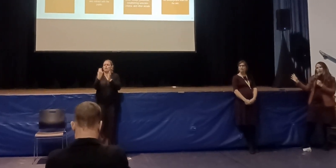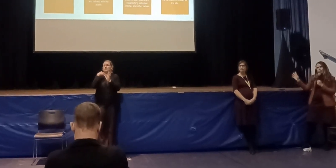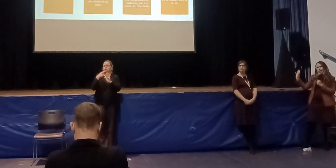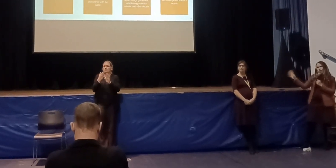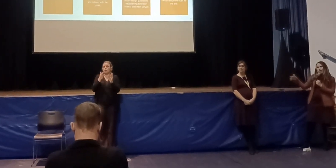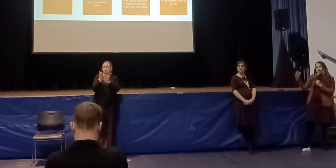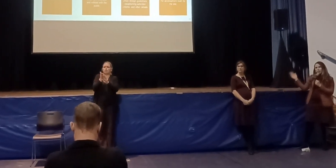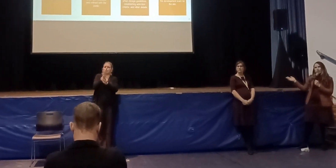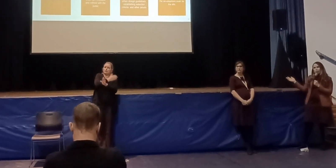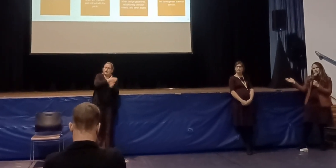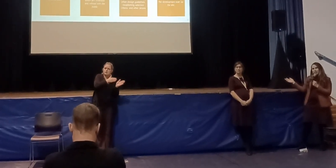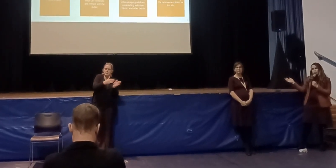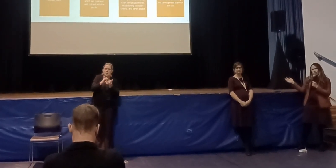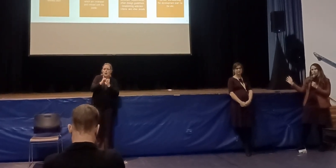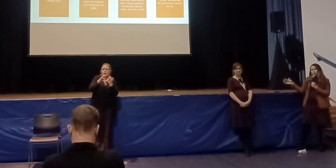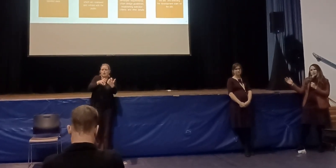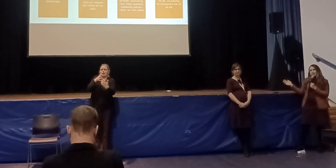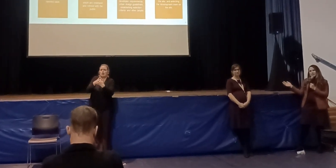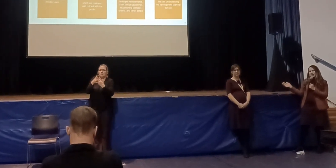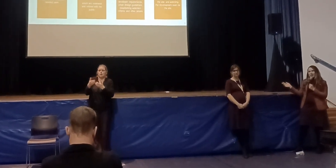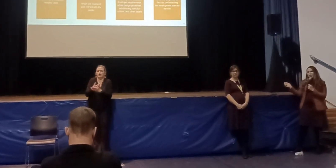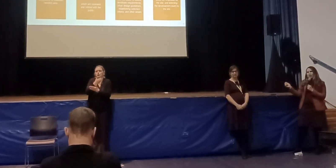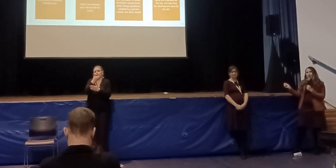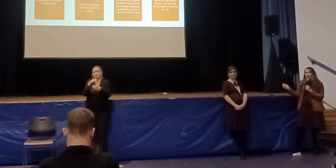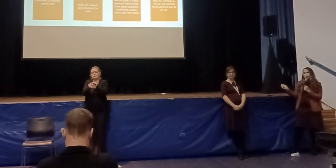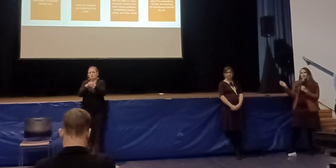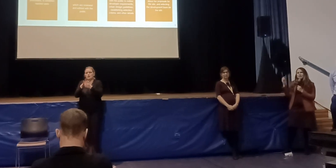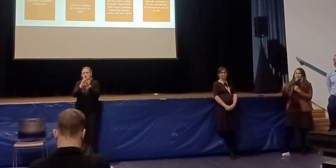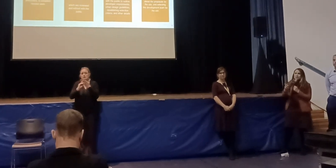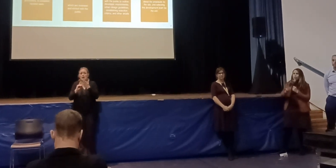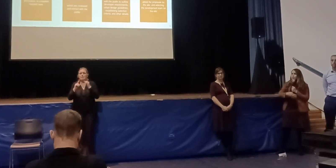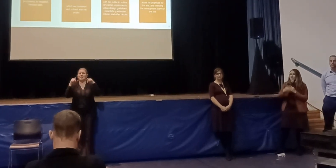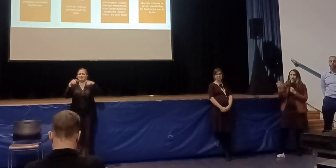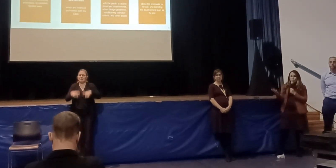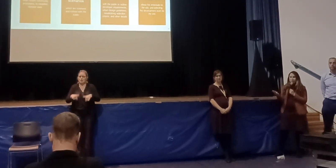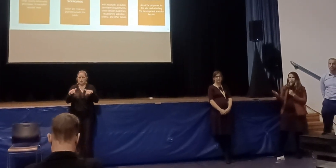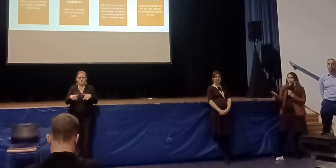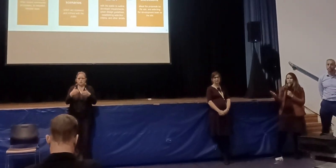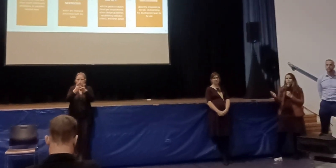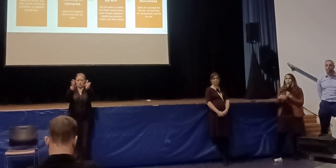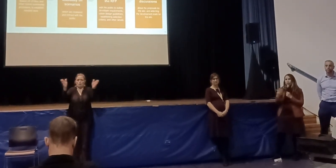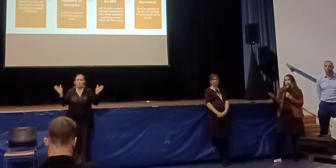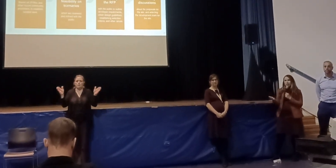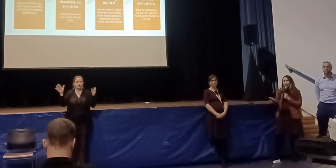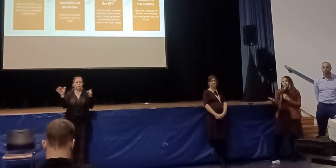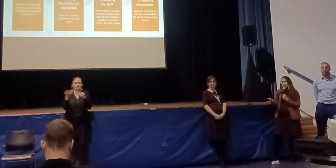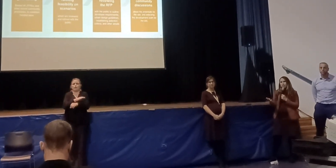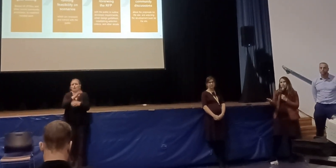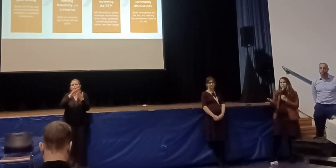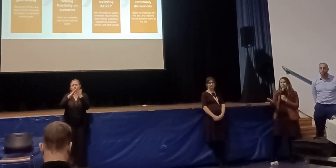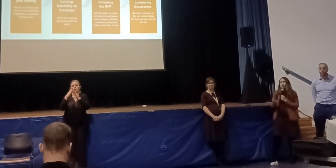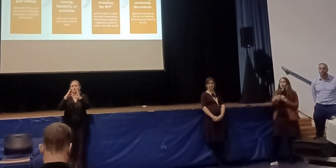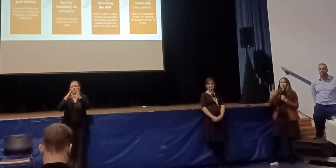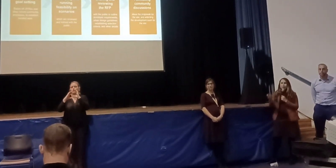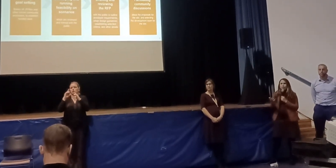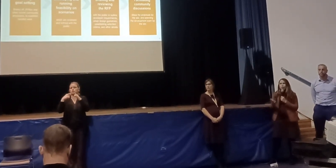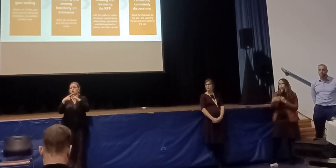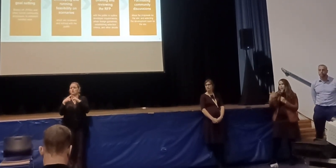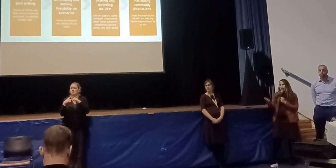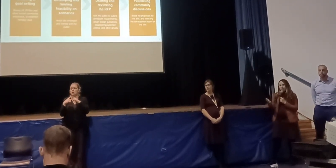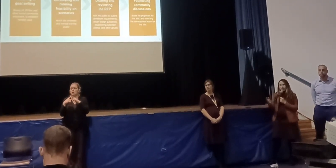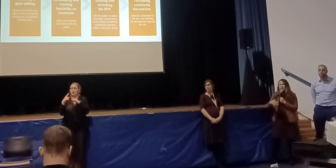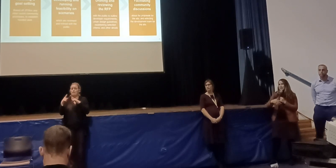effort and how that could be accommodated with the new site design. But this is really open to full community conversation about what are